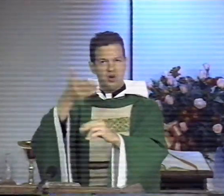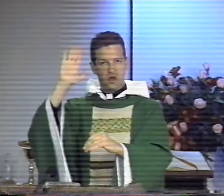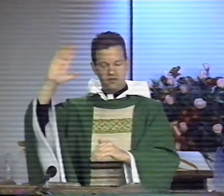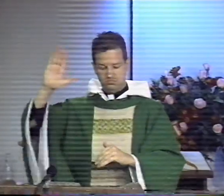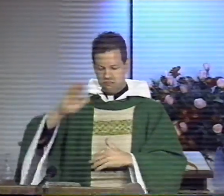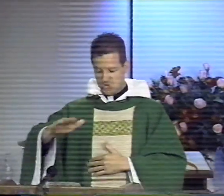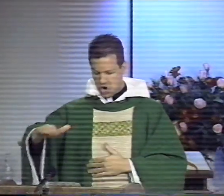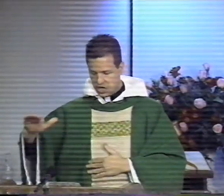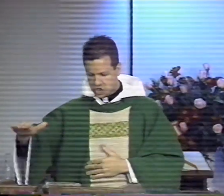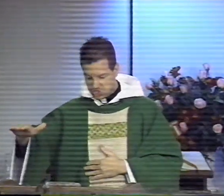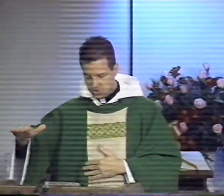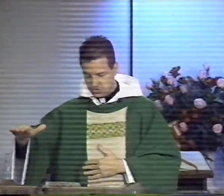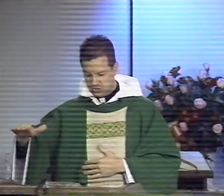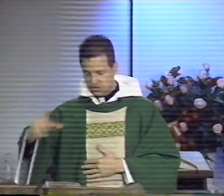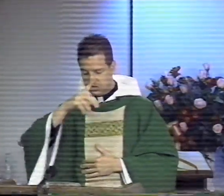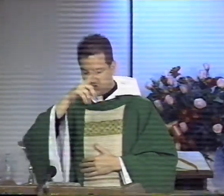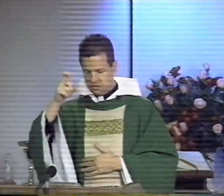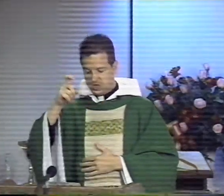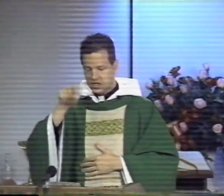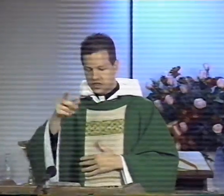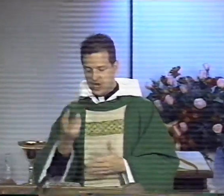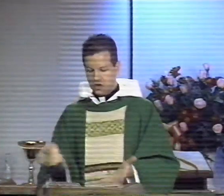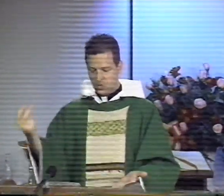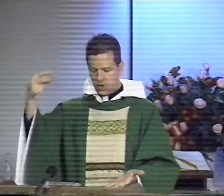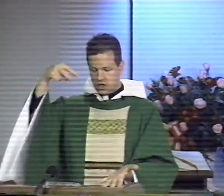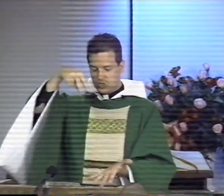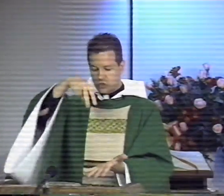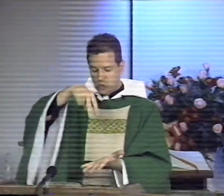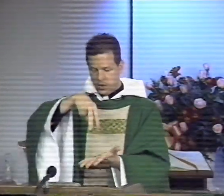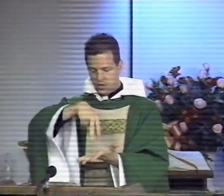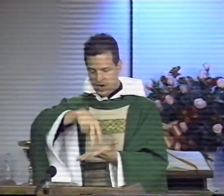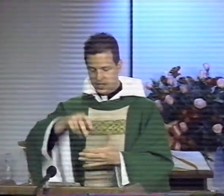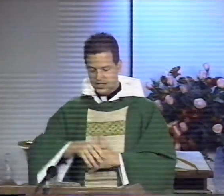called God's children, because they are the ones who be raised up.